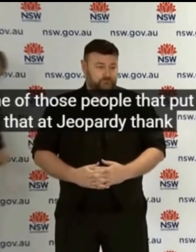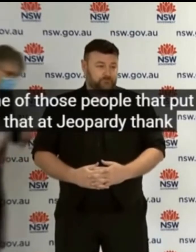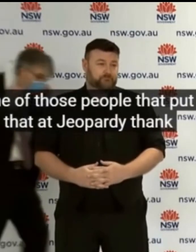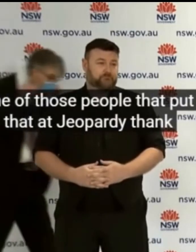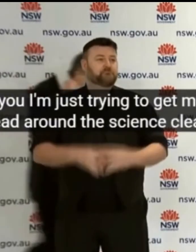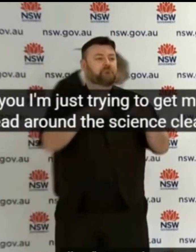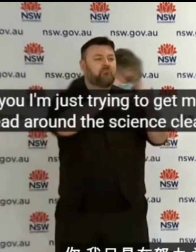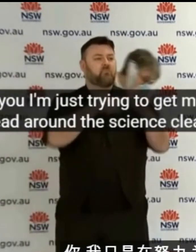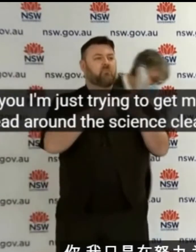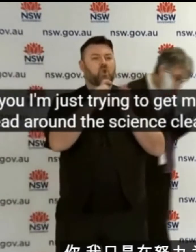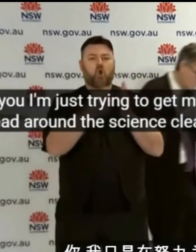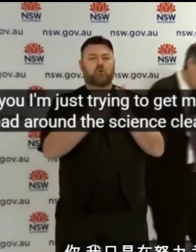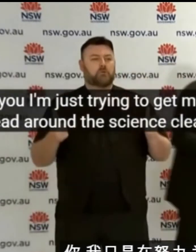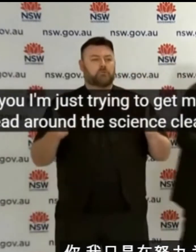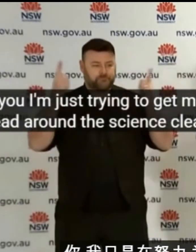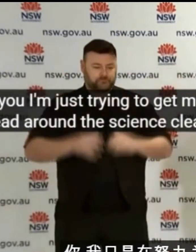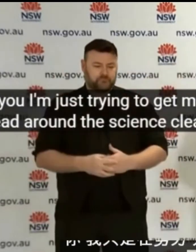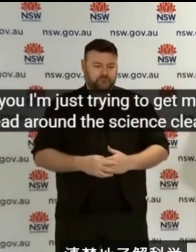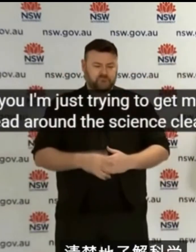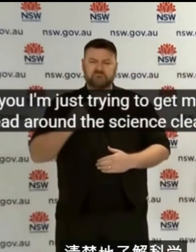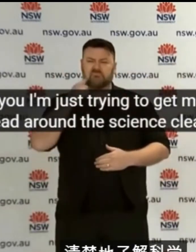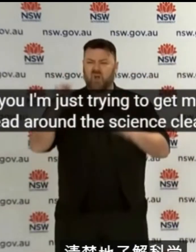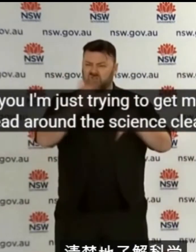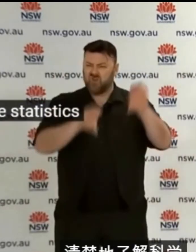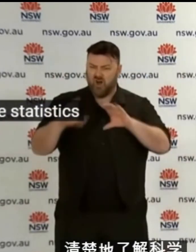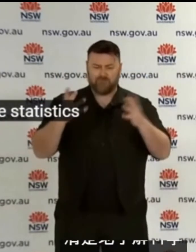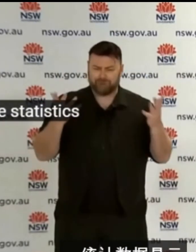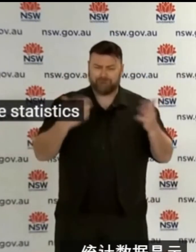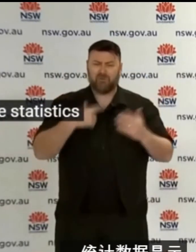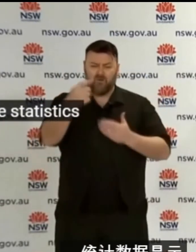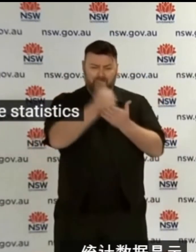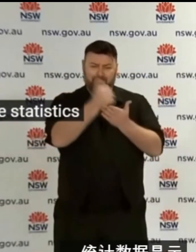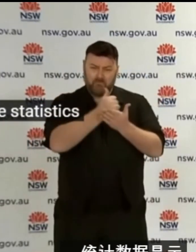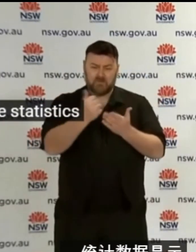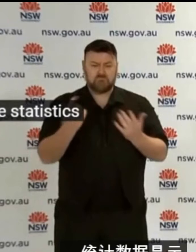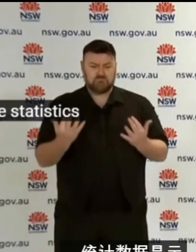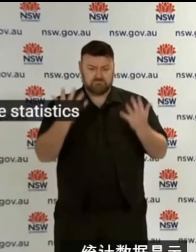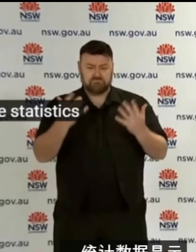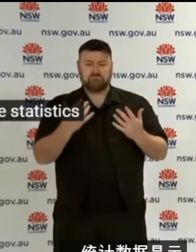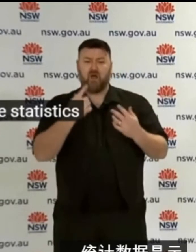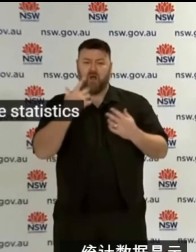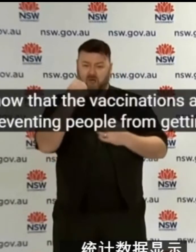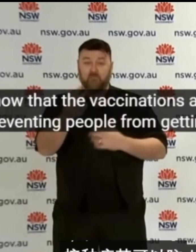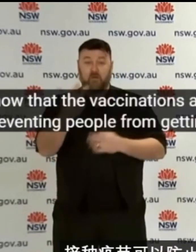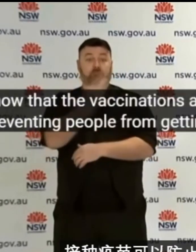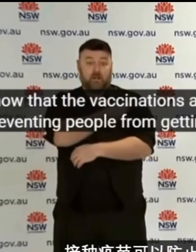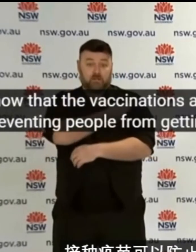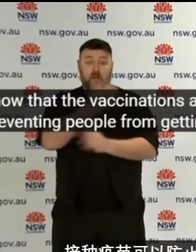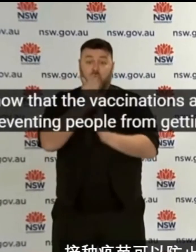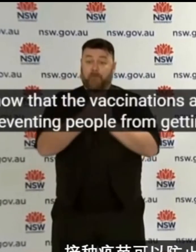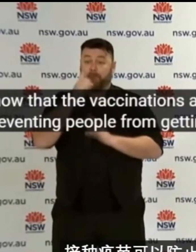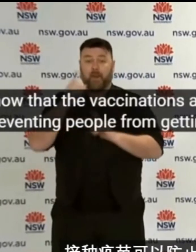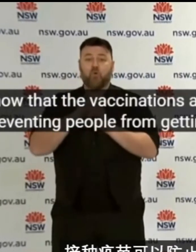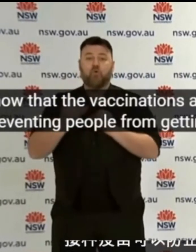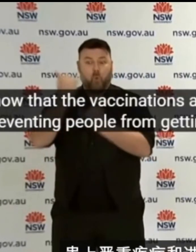I'm just trying to get my head around the science. Clearly, the statistics show that the vaccinations are preventing people from getting serious illness